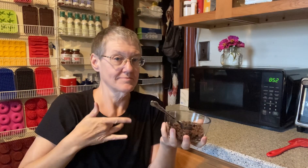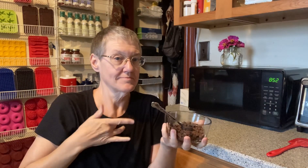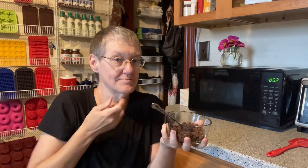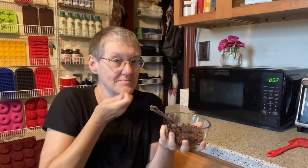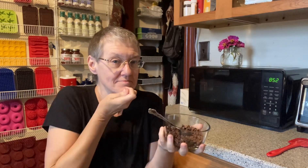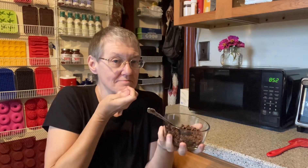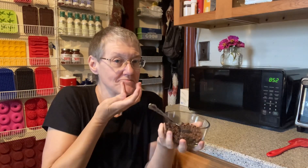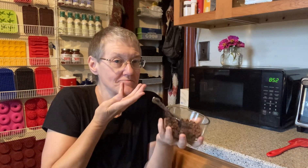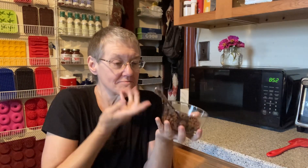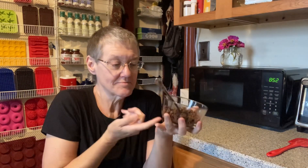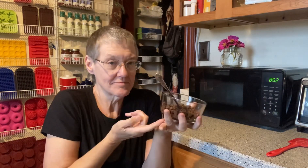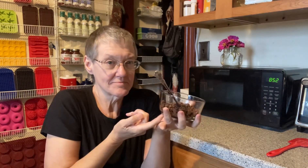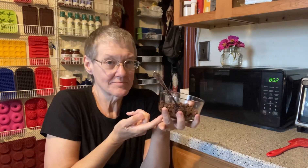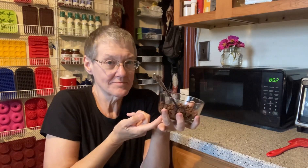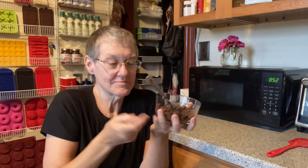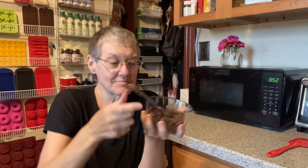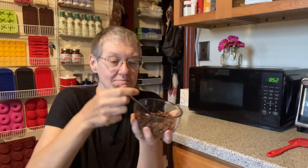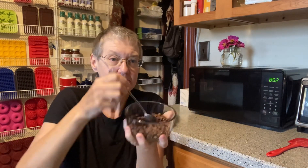Yeah, it's starting to feel warm.